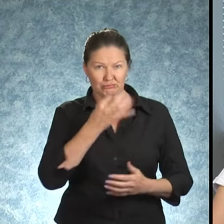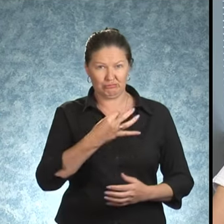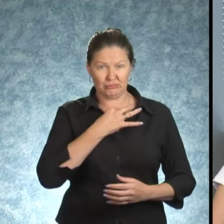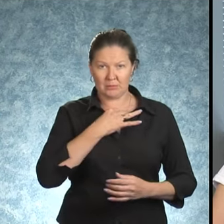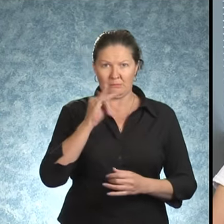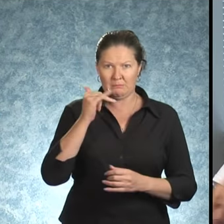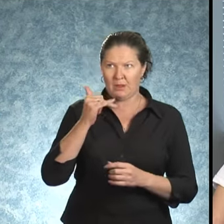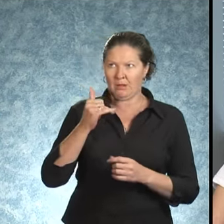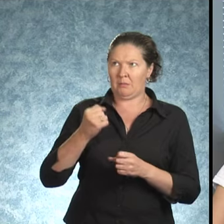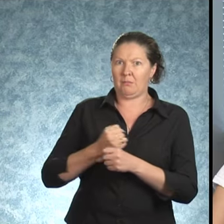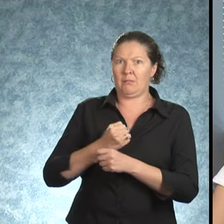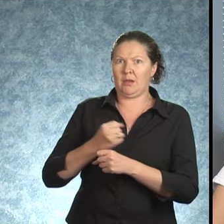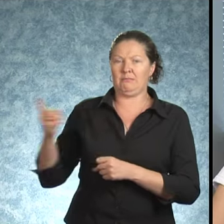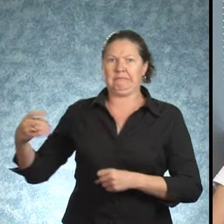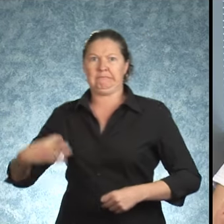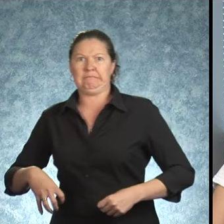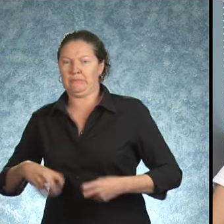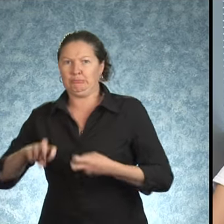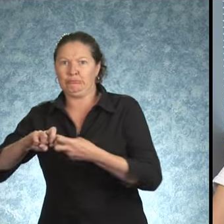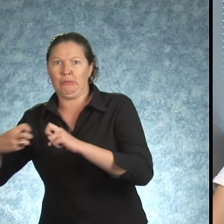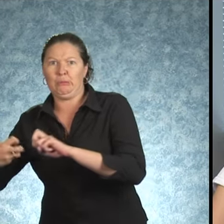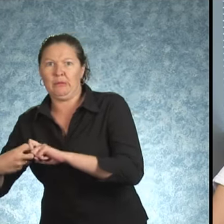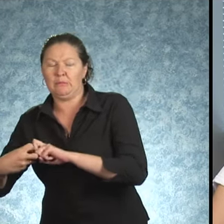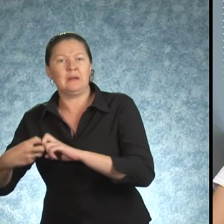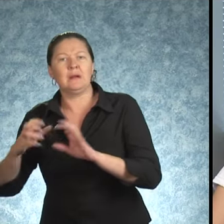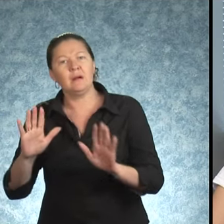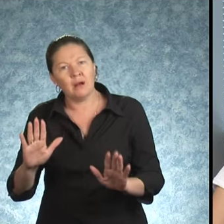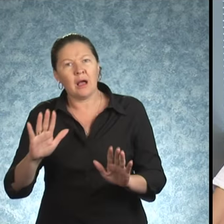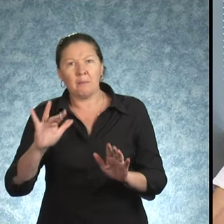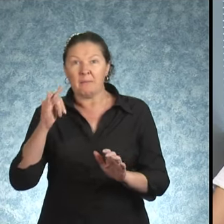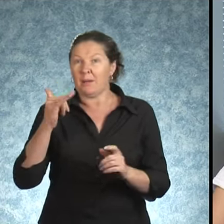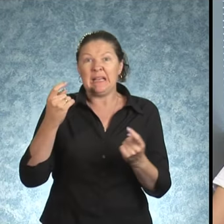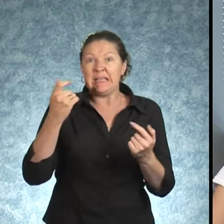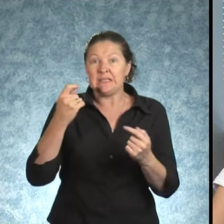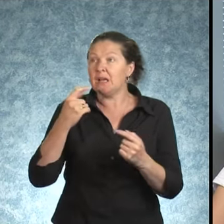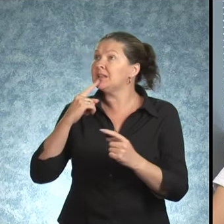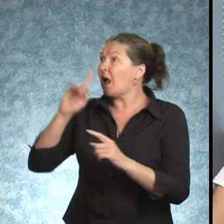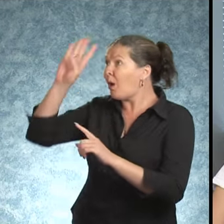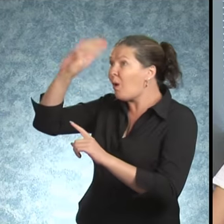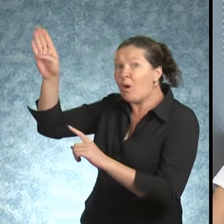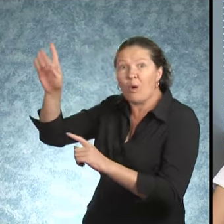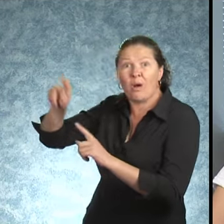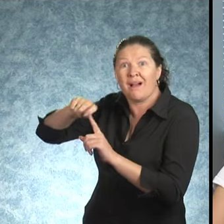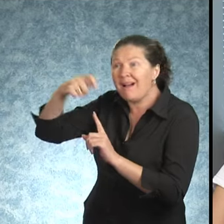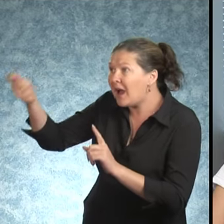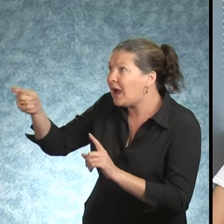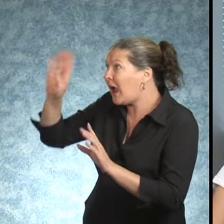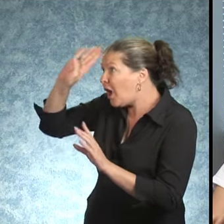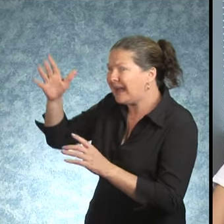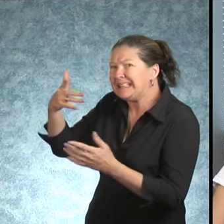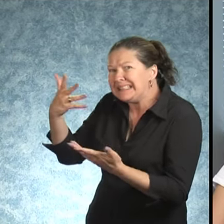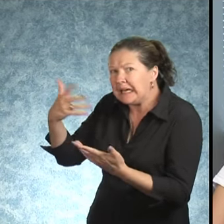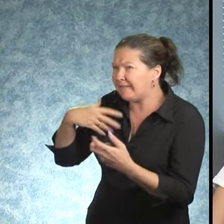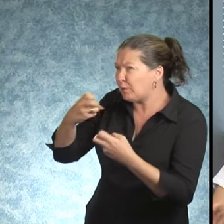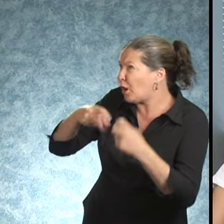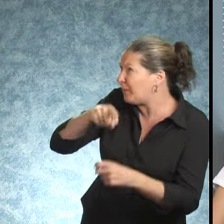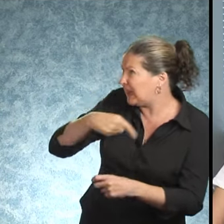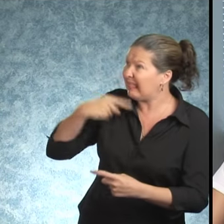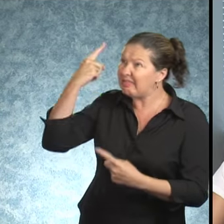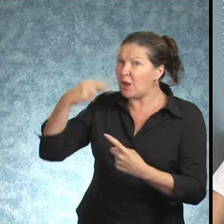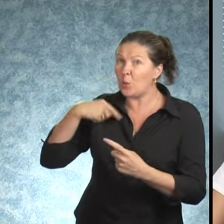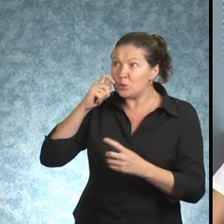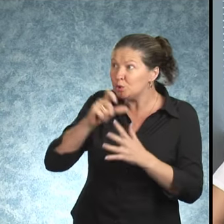risk of actually aggravating a problem. So if it's as simple as poking your head over the fence and telling your neighbour, hey, this is a problem,